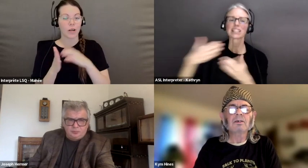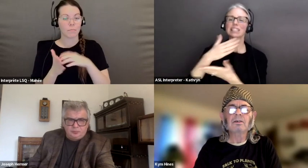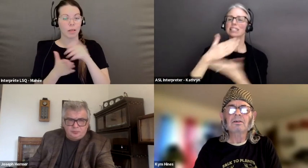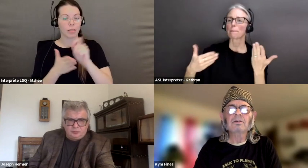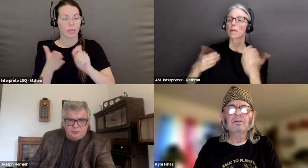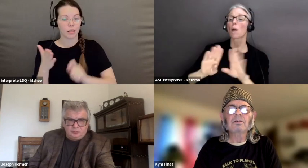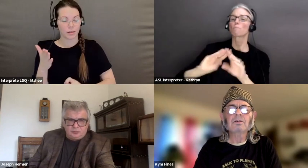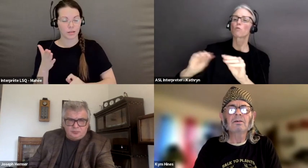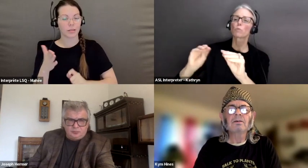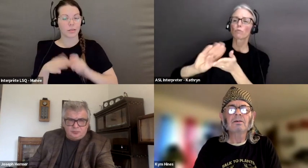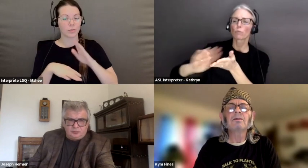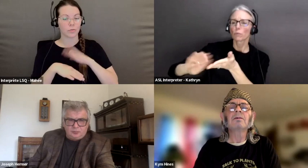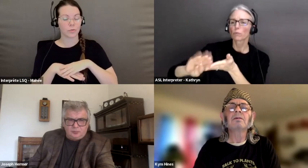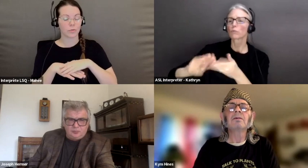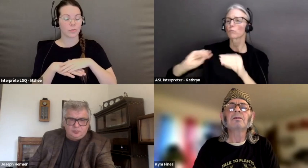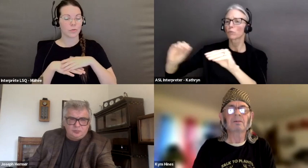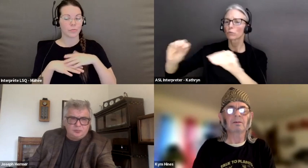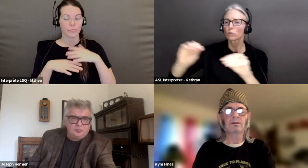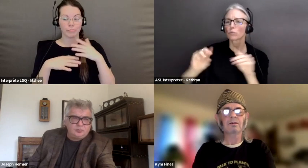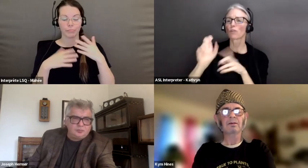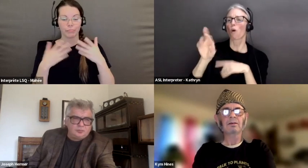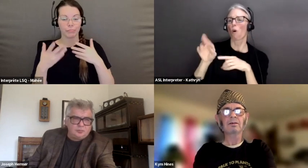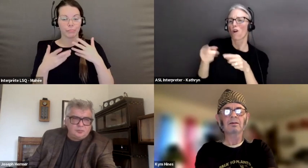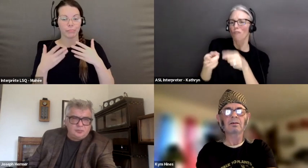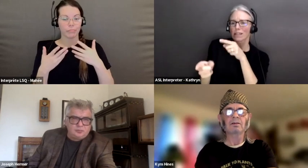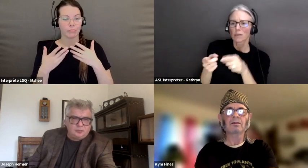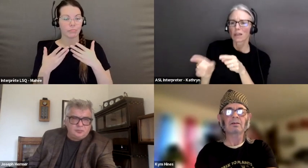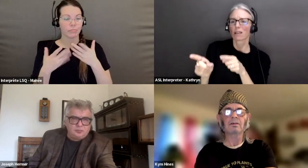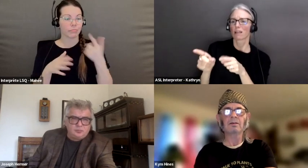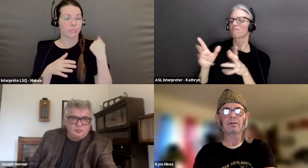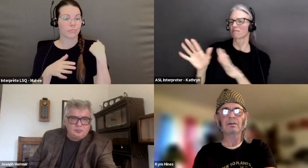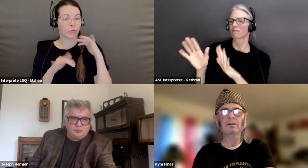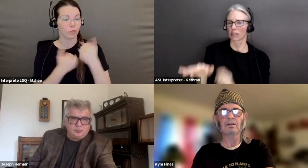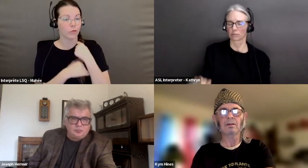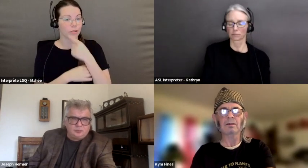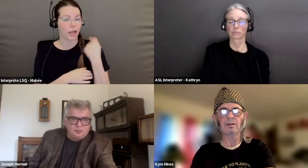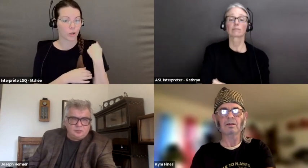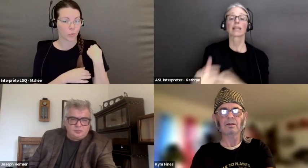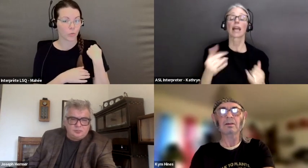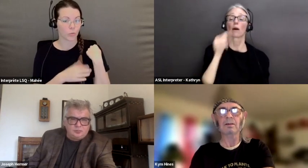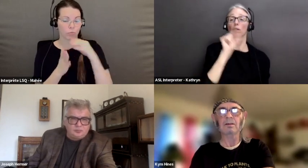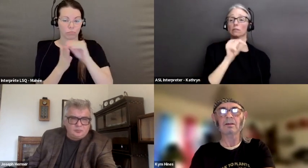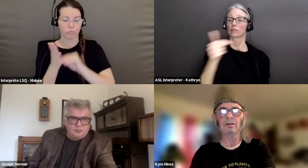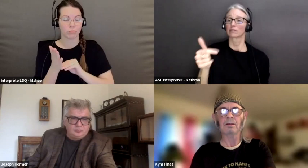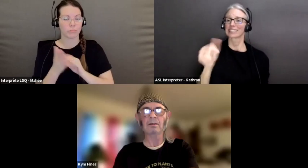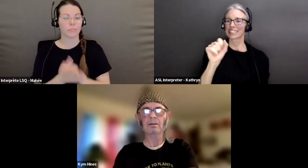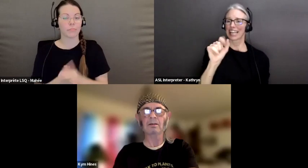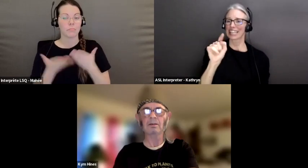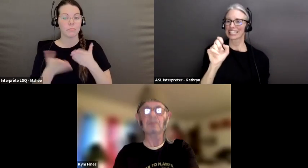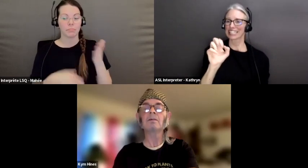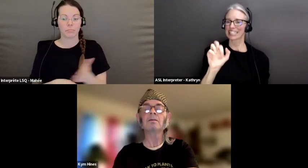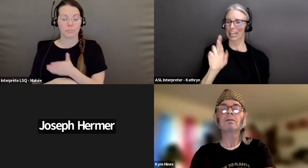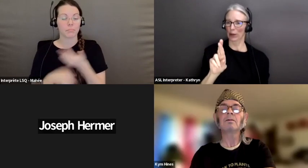the displacement, and everything that you mentioned. So I'm going to pass it on to Esther, who's with us, who has 10 minutes to talk to us